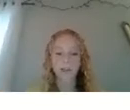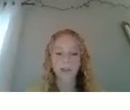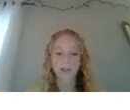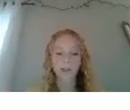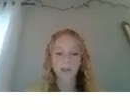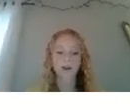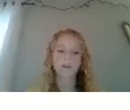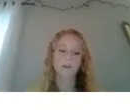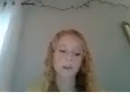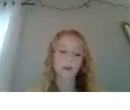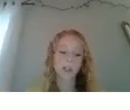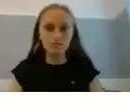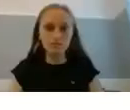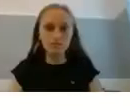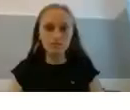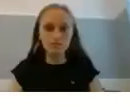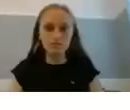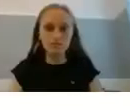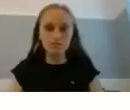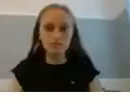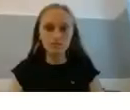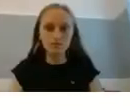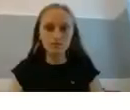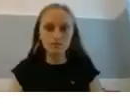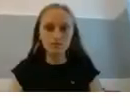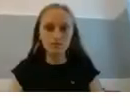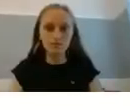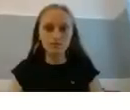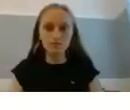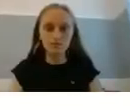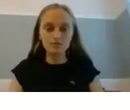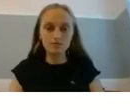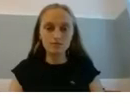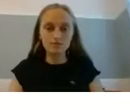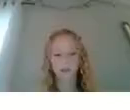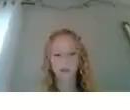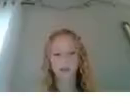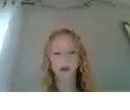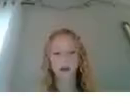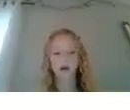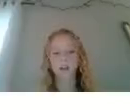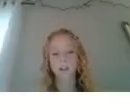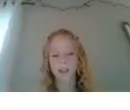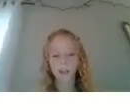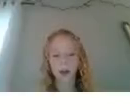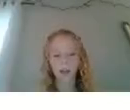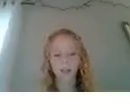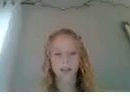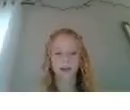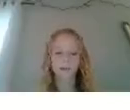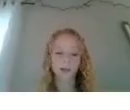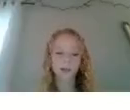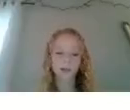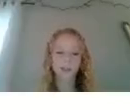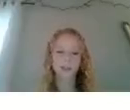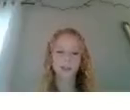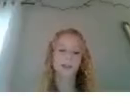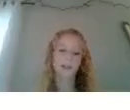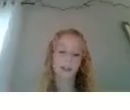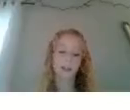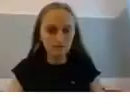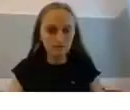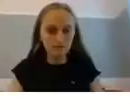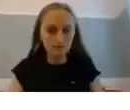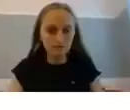had was to learn about deaf culture and the difference between big d and little d so we did research watched ted talks and documentaries and